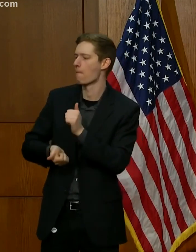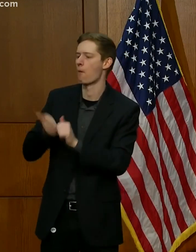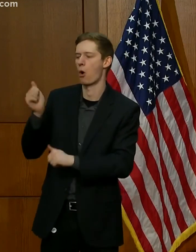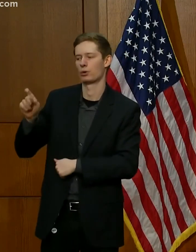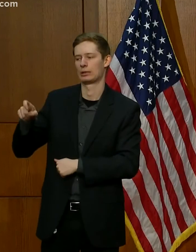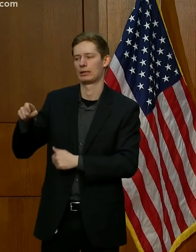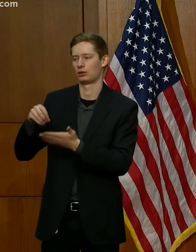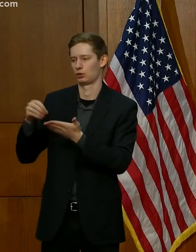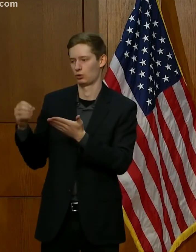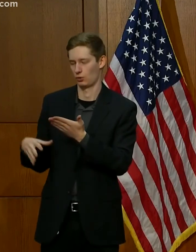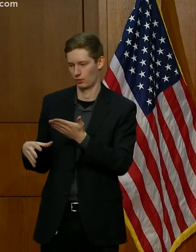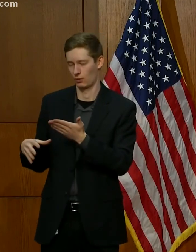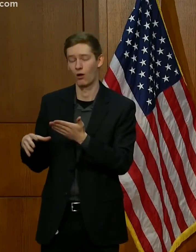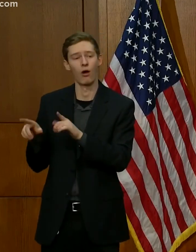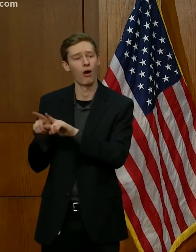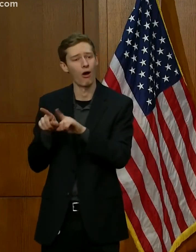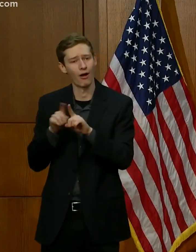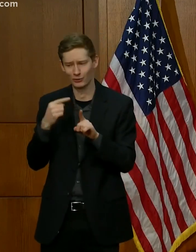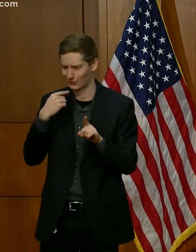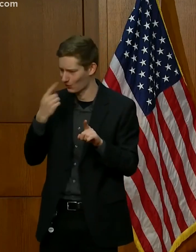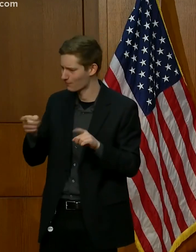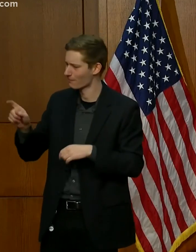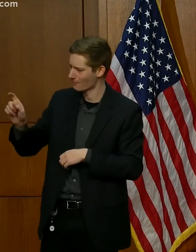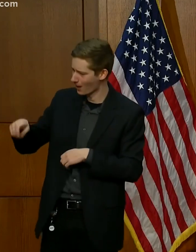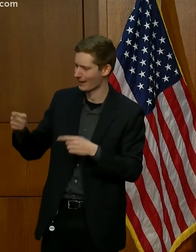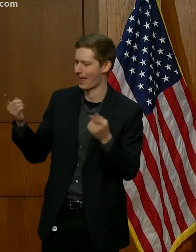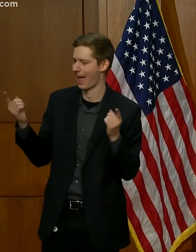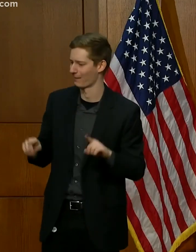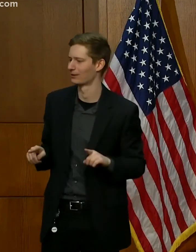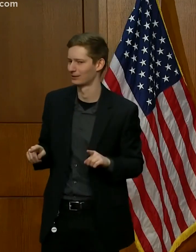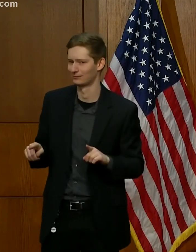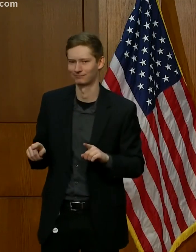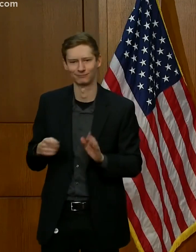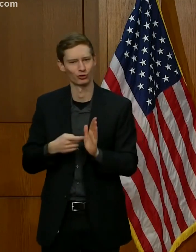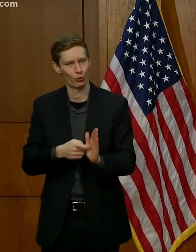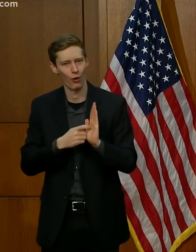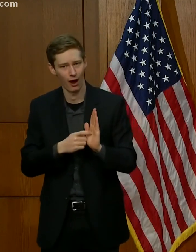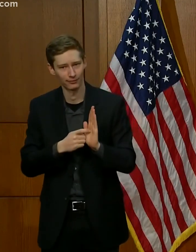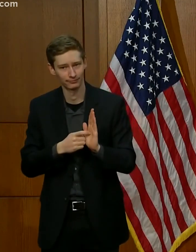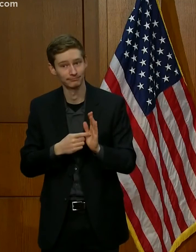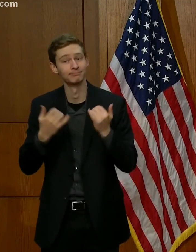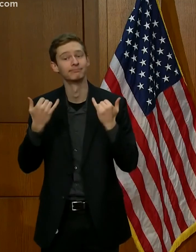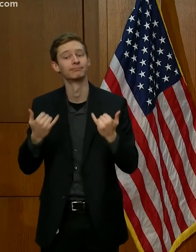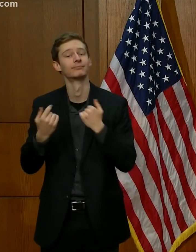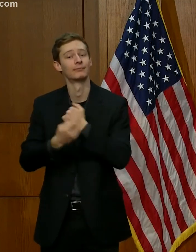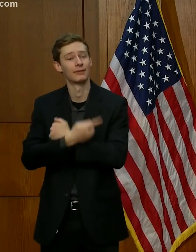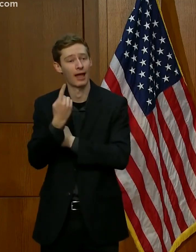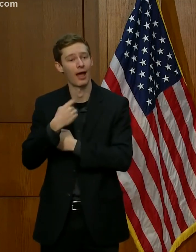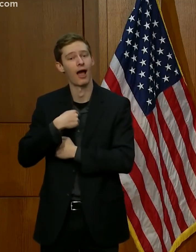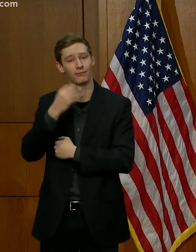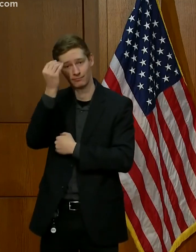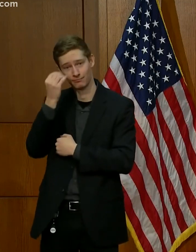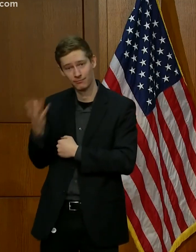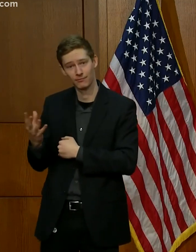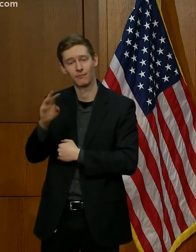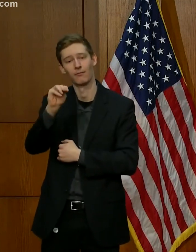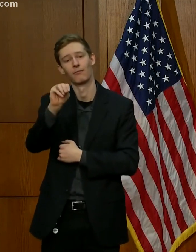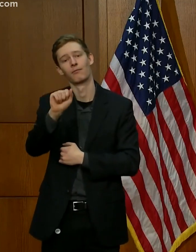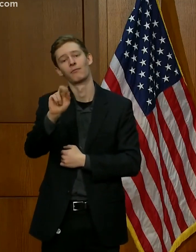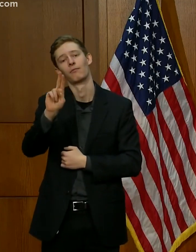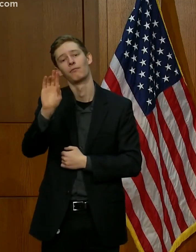said, this needs to happen. And today I'm saying it needs to start by March the